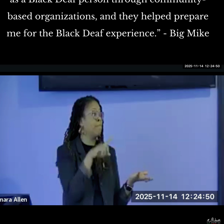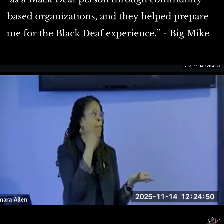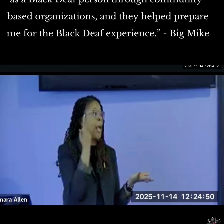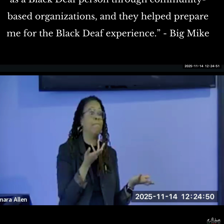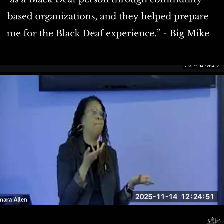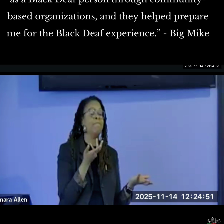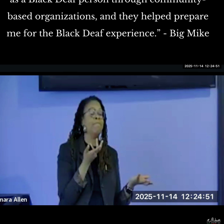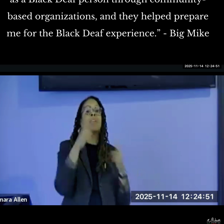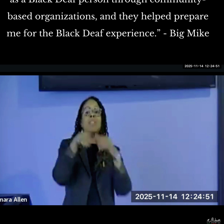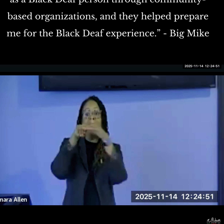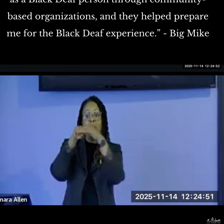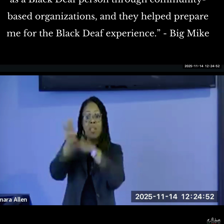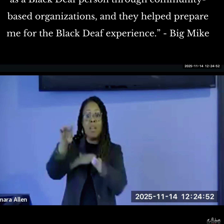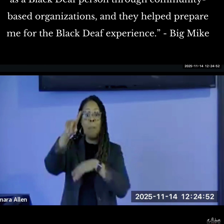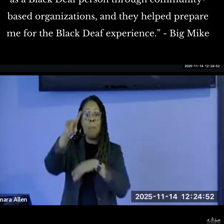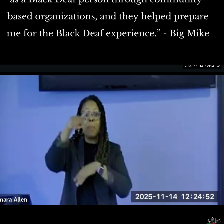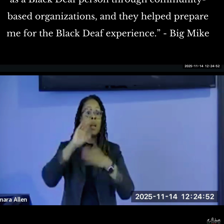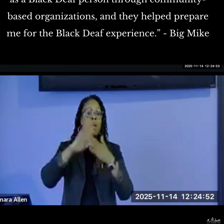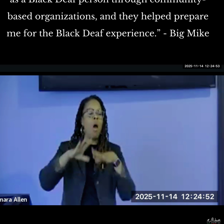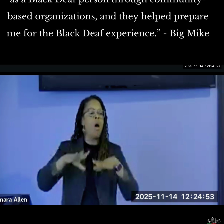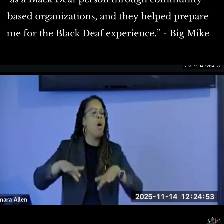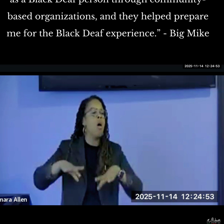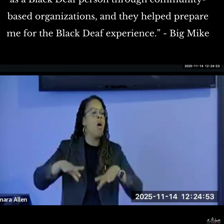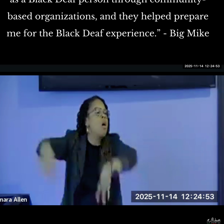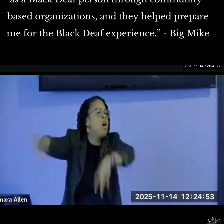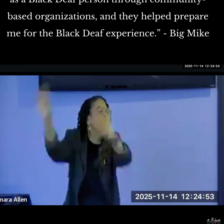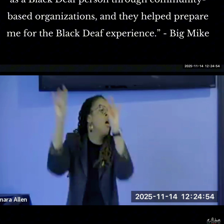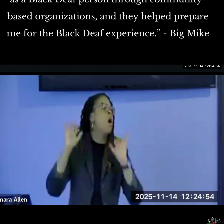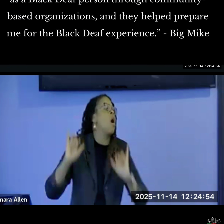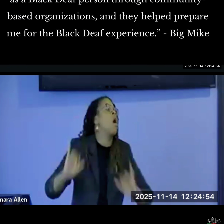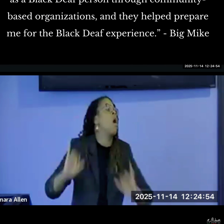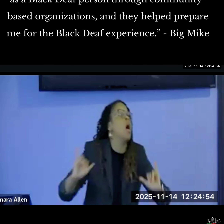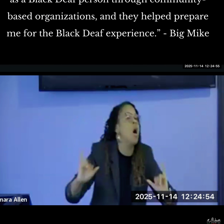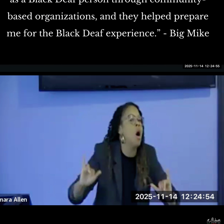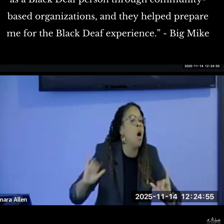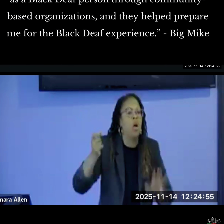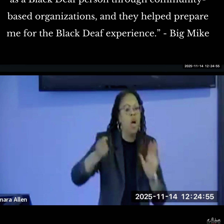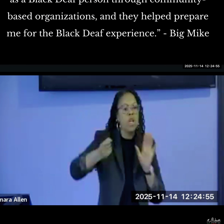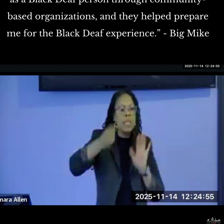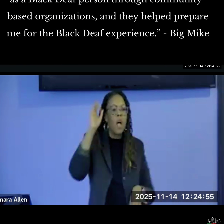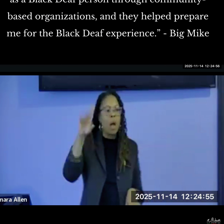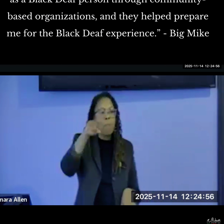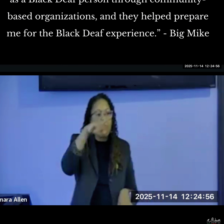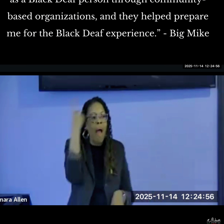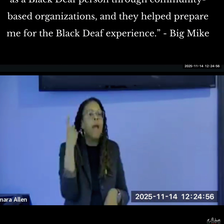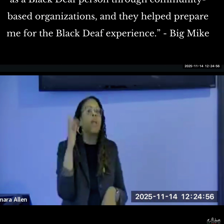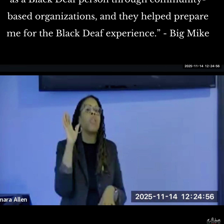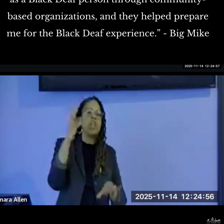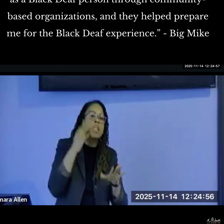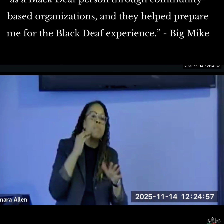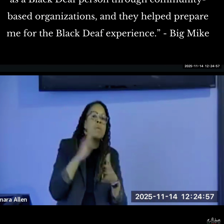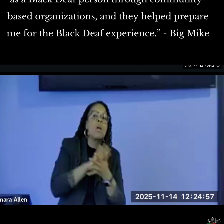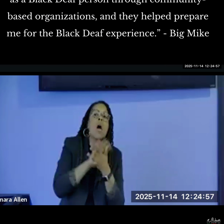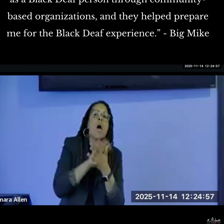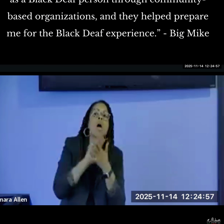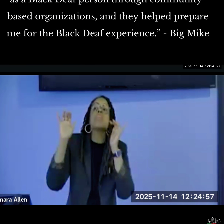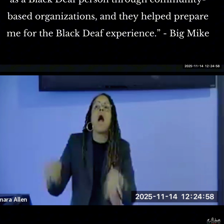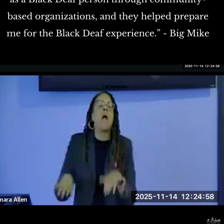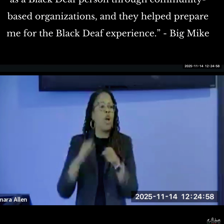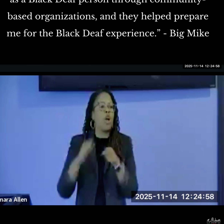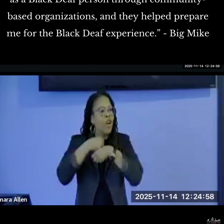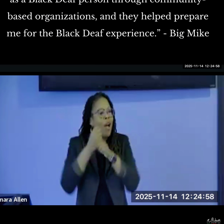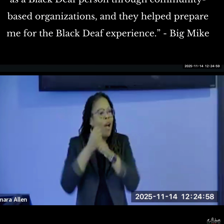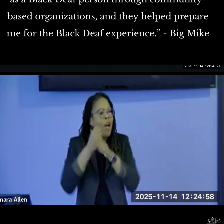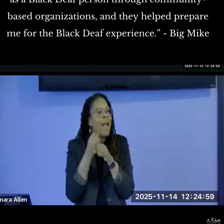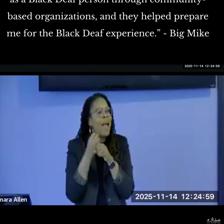prepare for the Black deaf experience. So again, we see the erasure of this culture and identity and the understanding of this